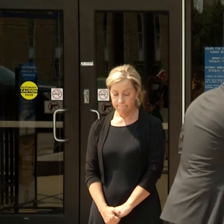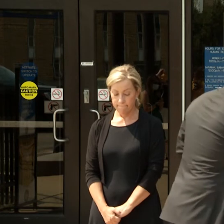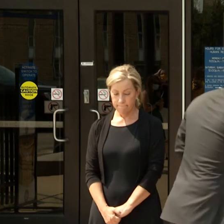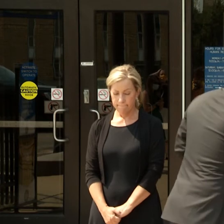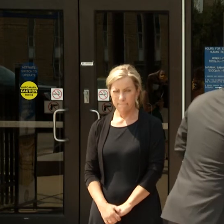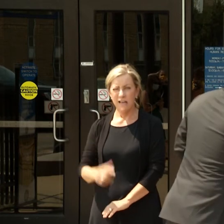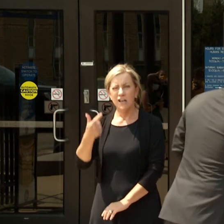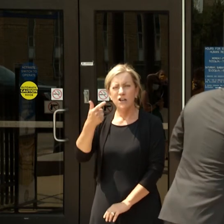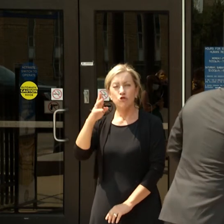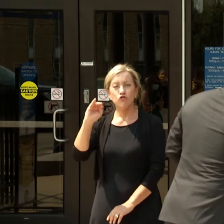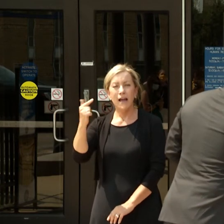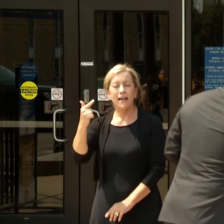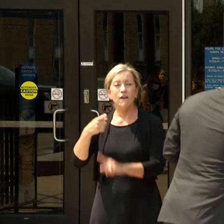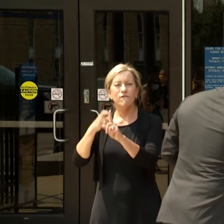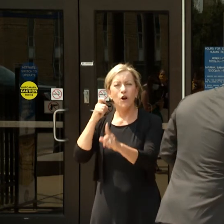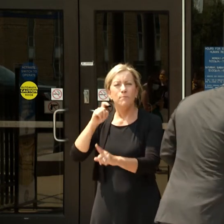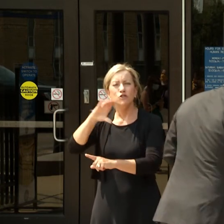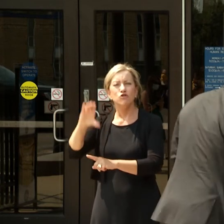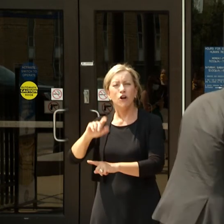Greg from the Tribune, are you still on the line?